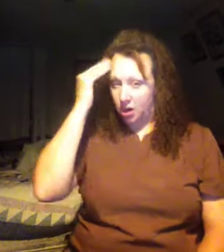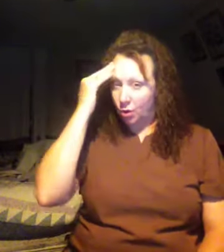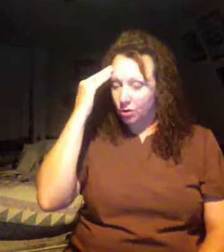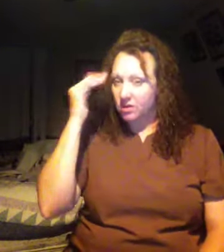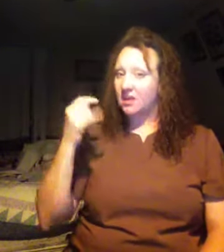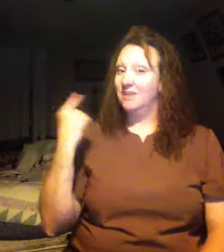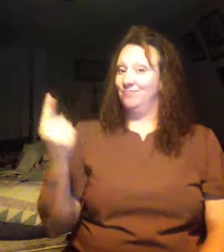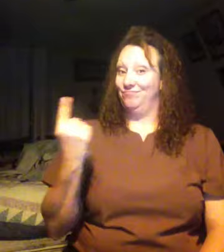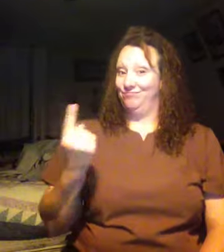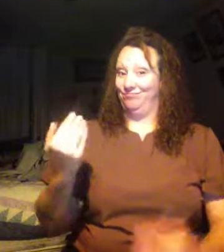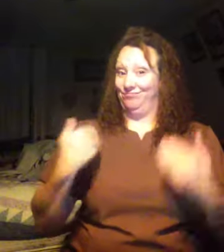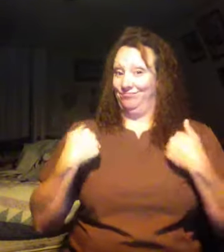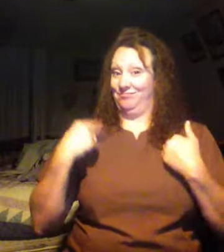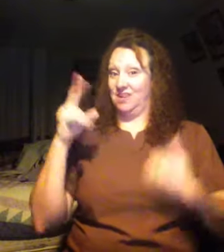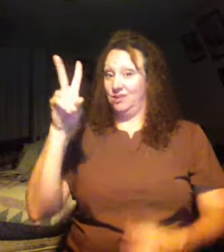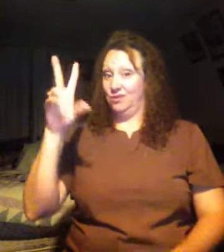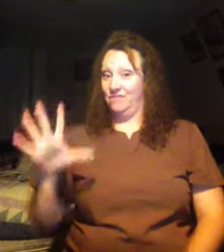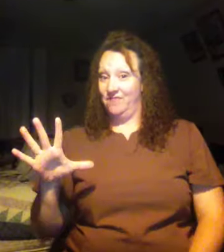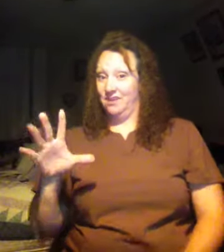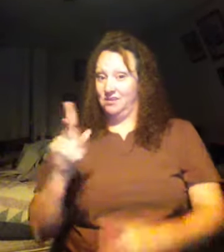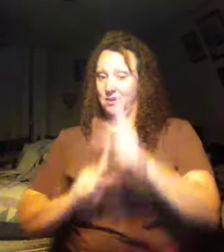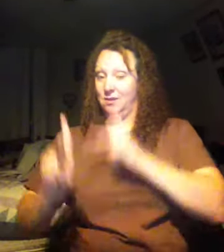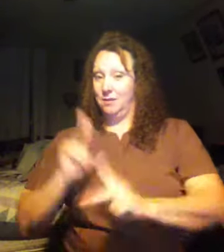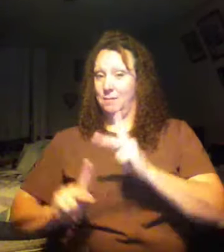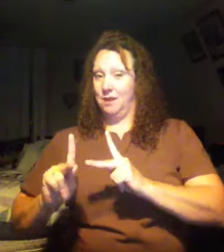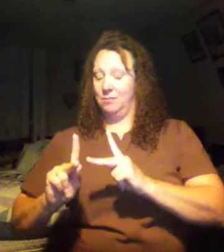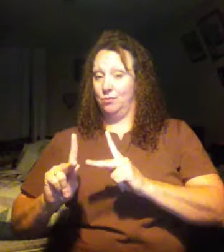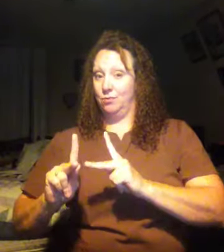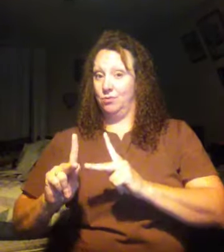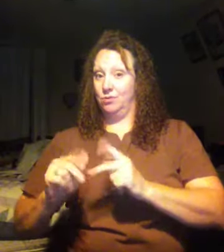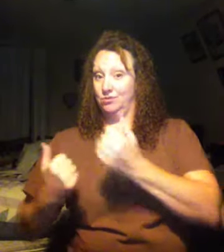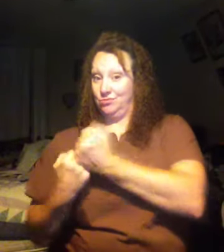Boston. So Washington goes to Boston.